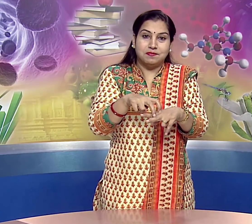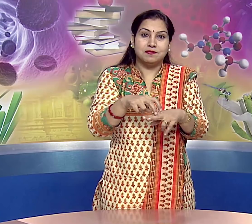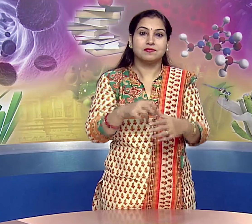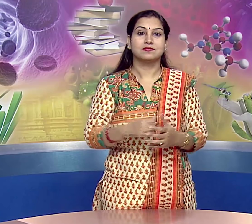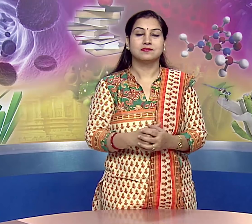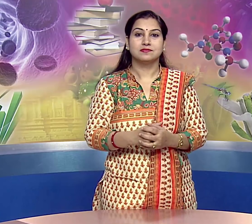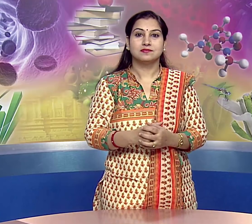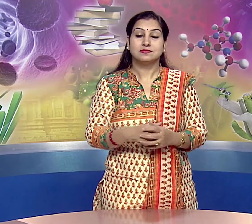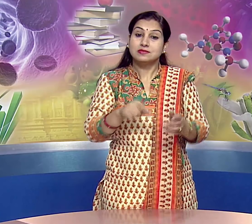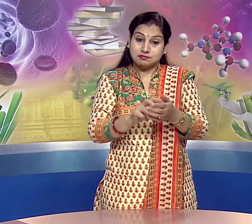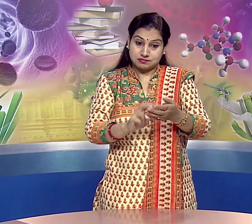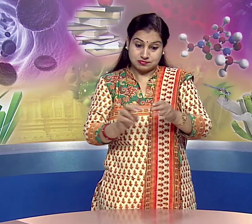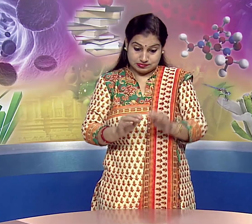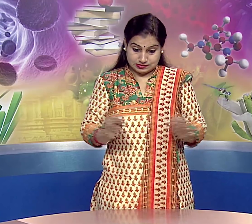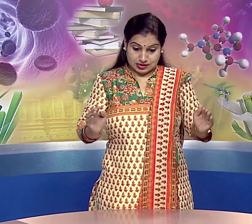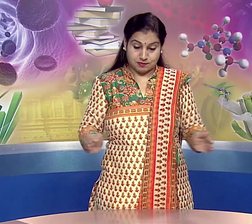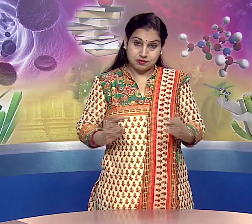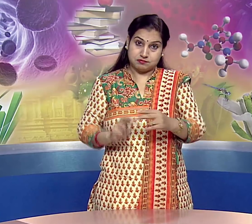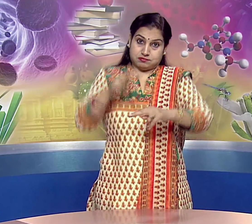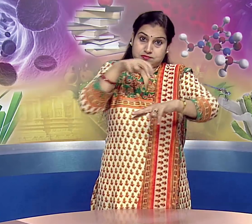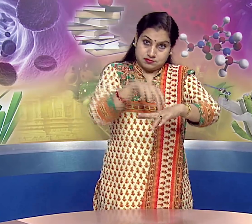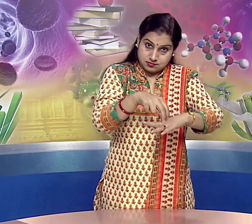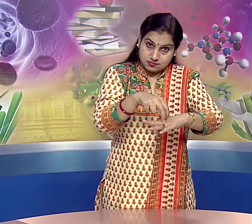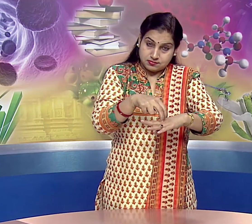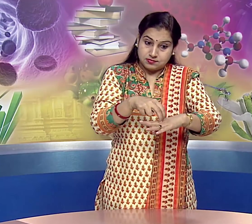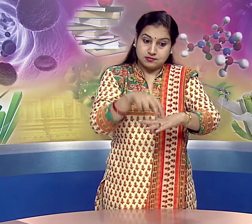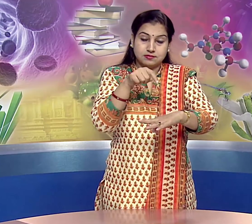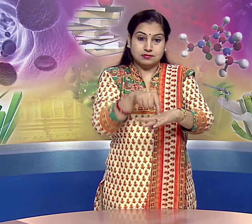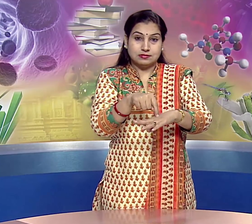and from the table he heaved himself